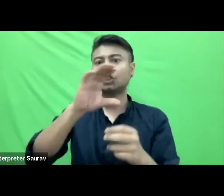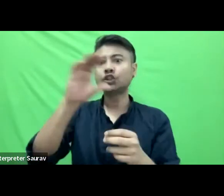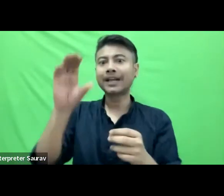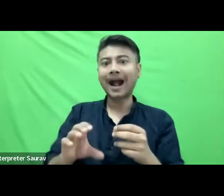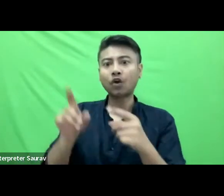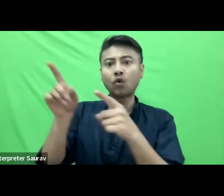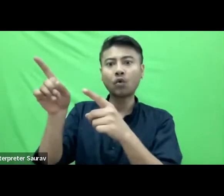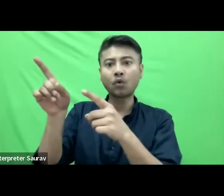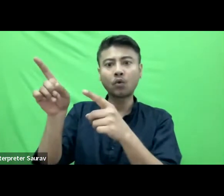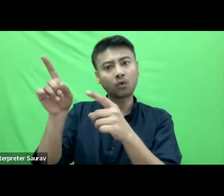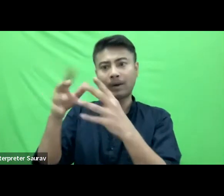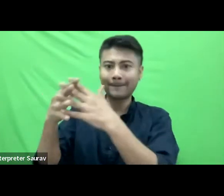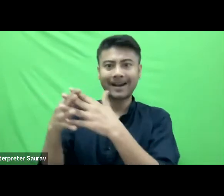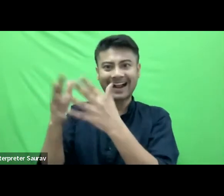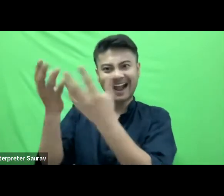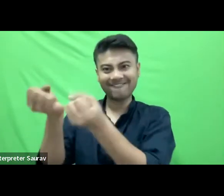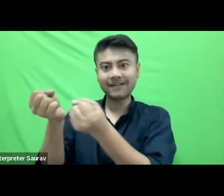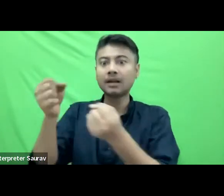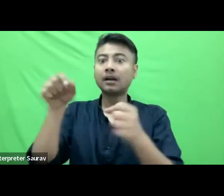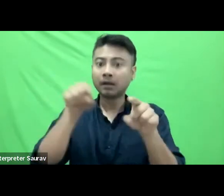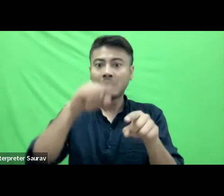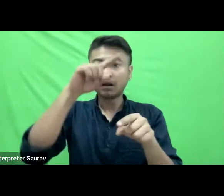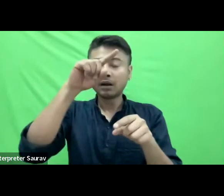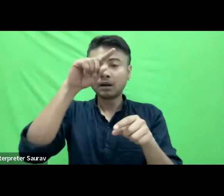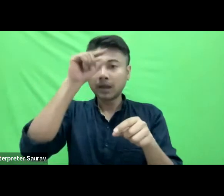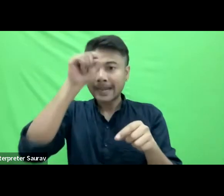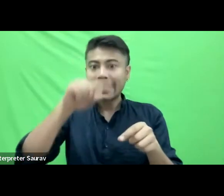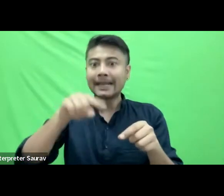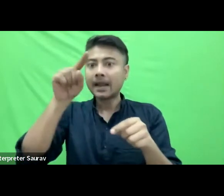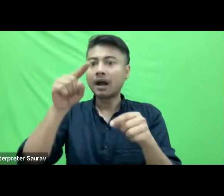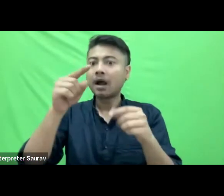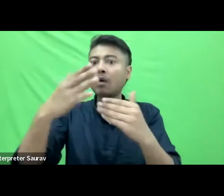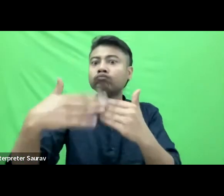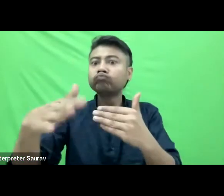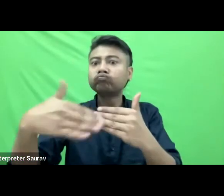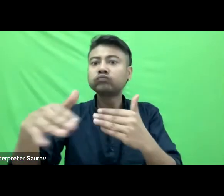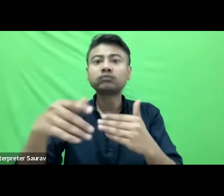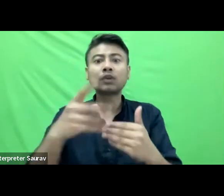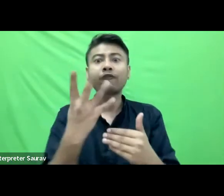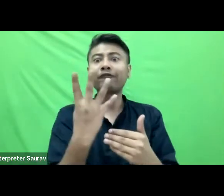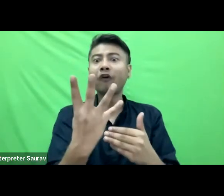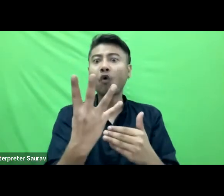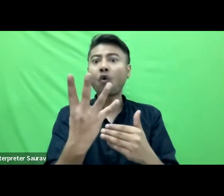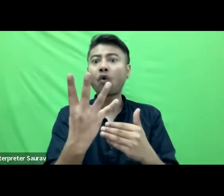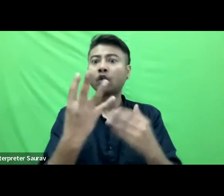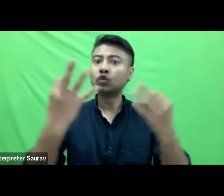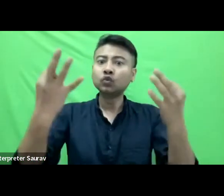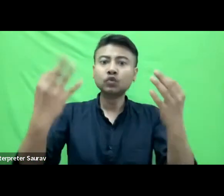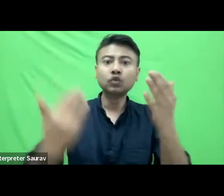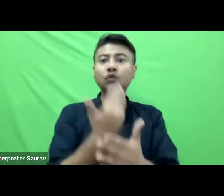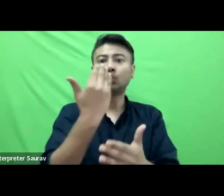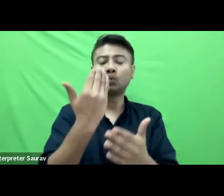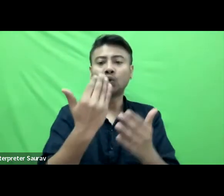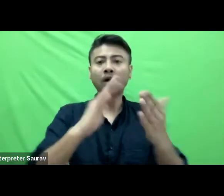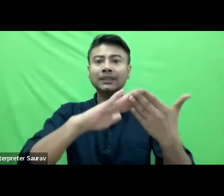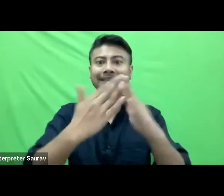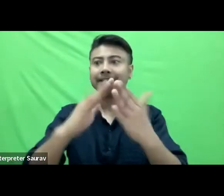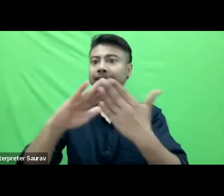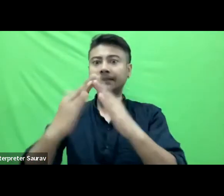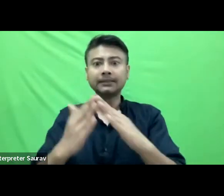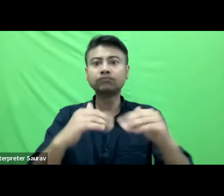like that, by the end of the decade. So it's quite dramatic. And the country's urban population